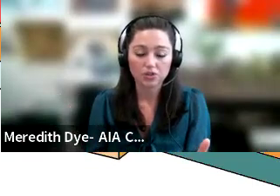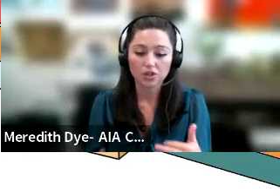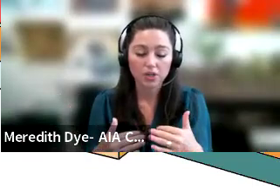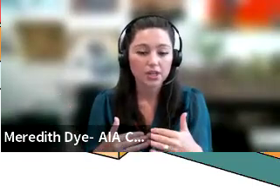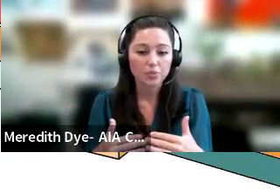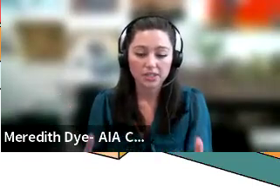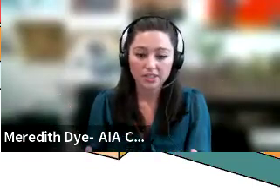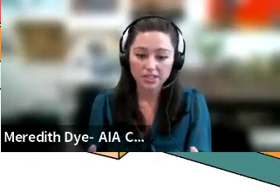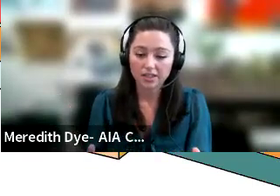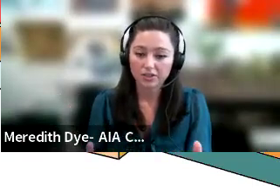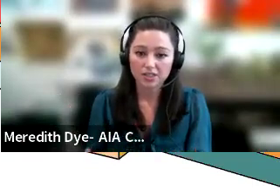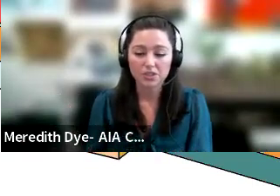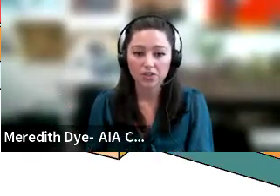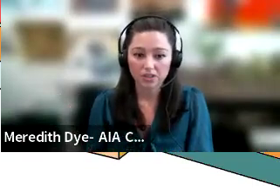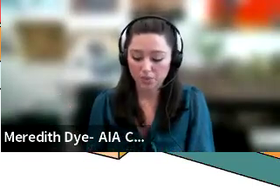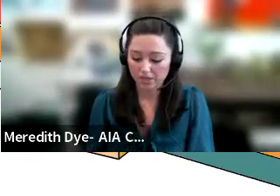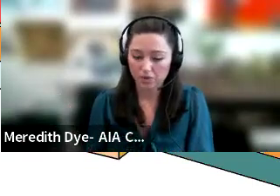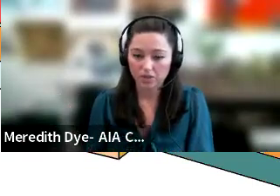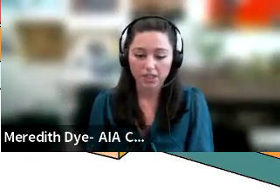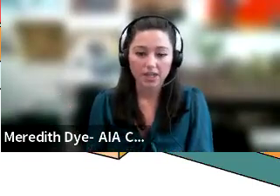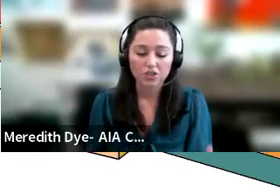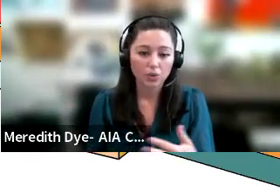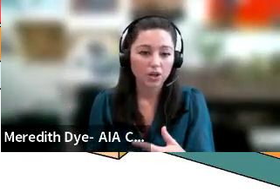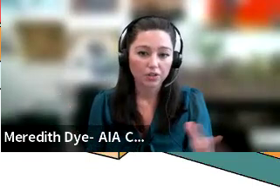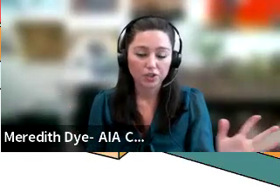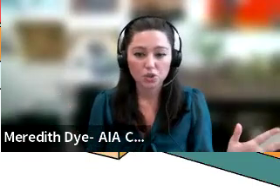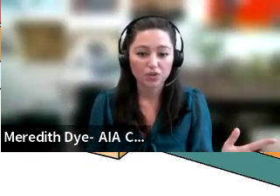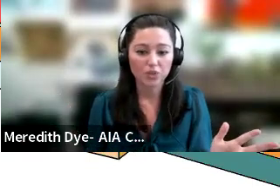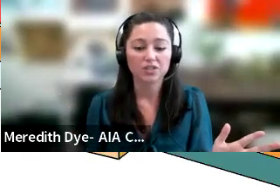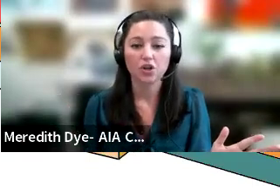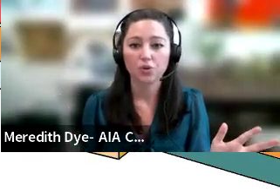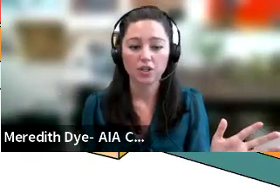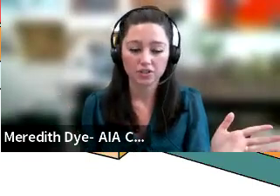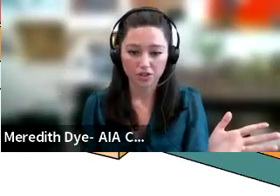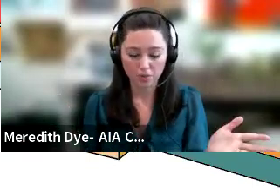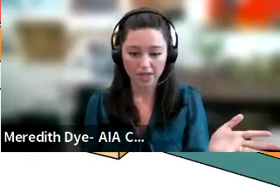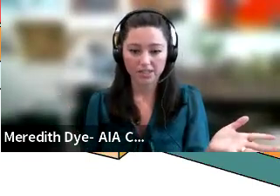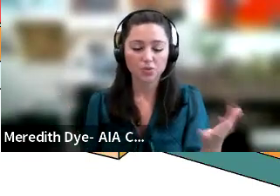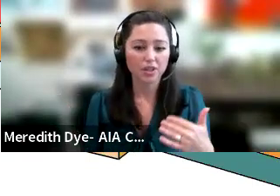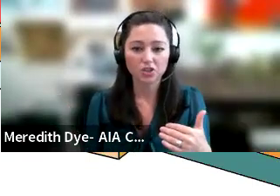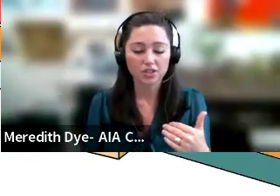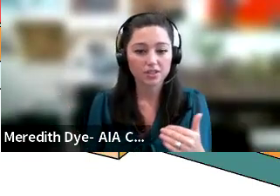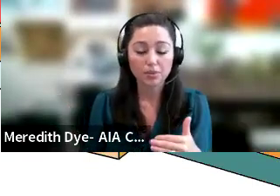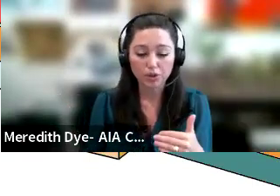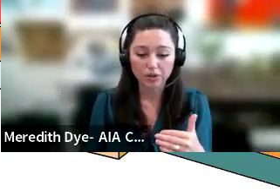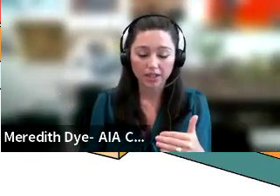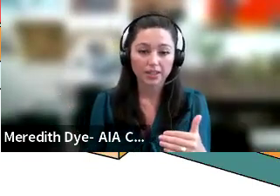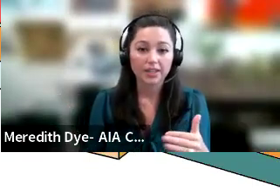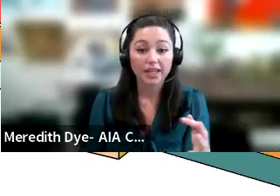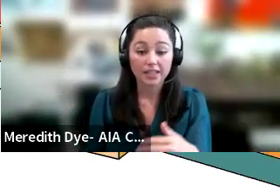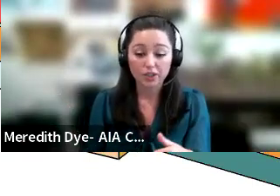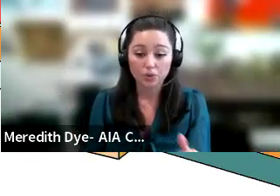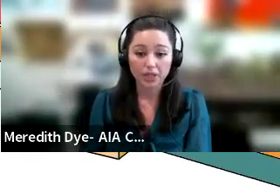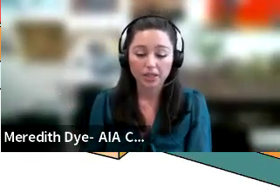your proposal. So be as detailed and specific as possible. I don't want all of your 12 weeks of hard work to go to waste with just a